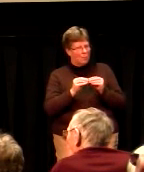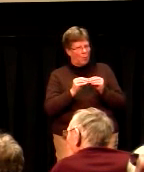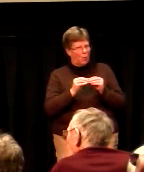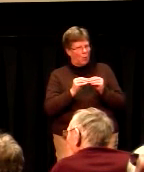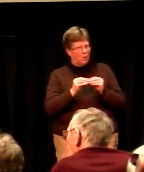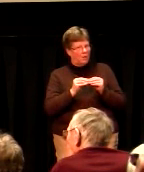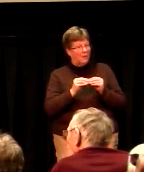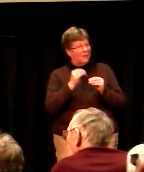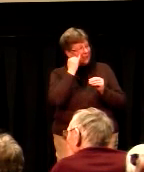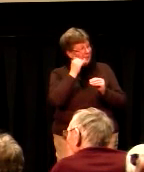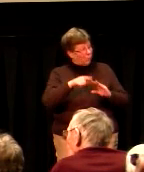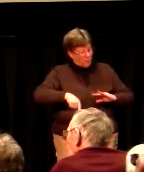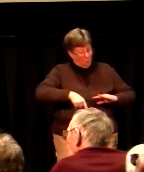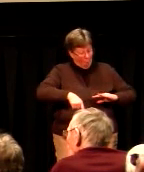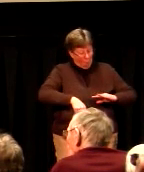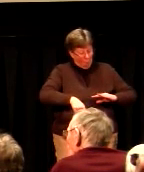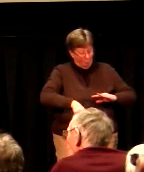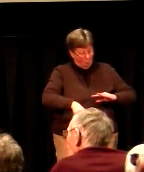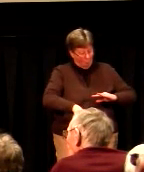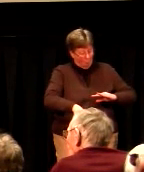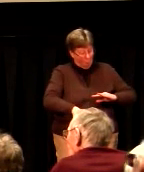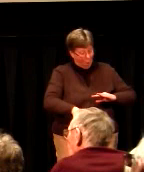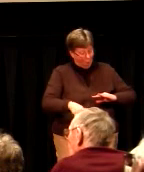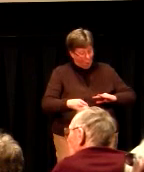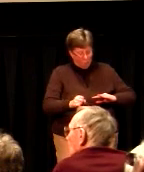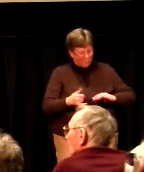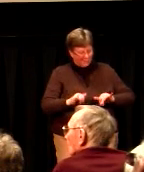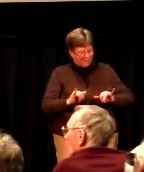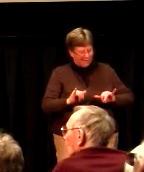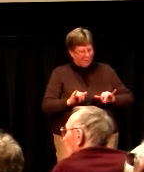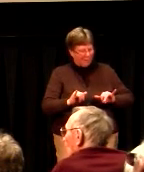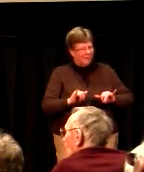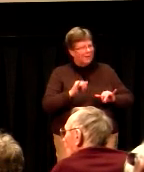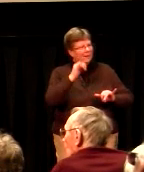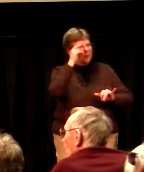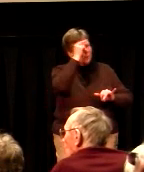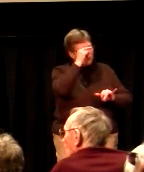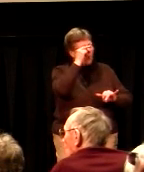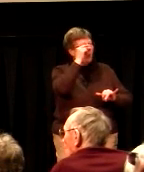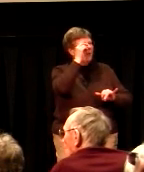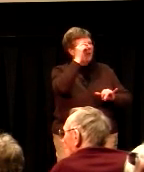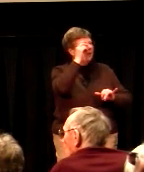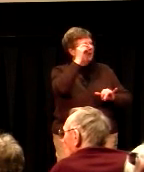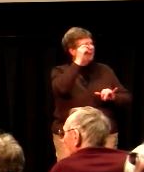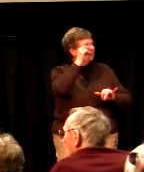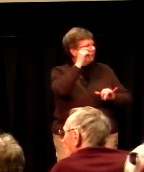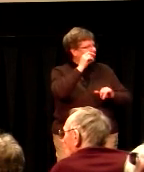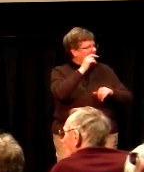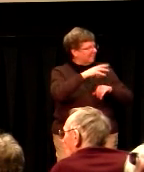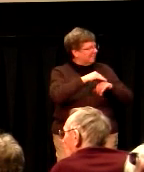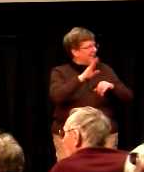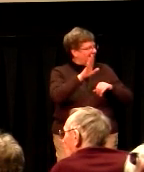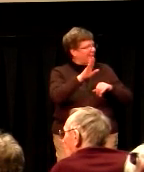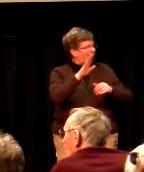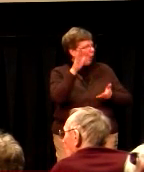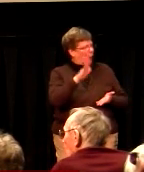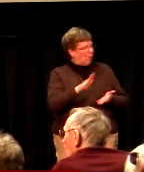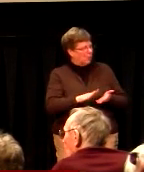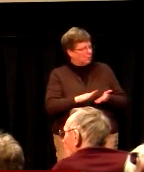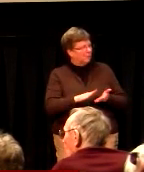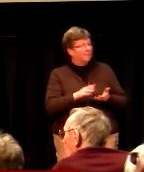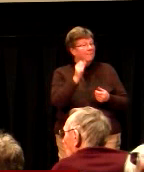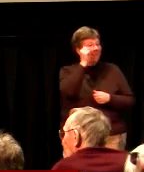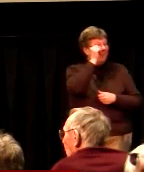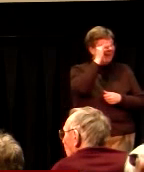the boreholes, they're 50 meters deep, are starting to lose it in Scandinavia. In northern Alaska, we're doing pretty well, except that we